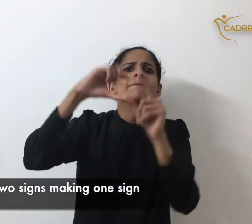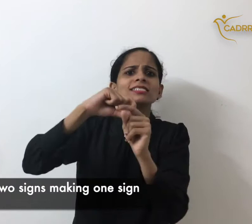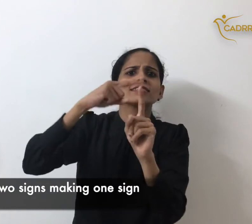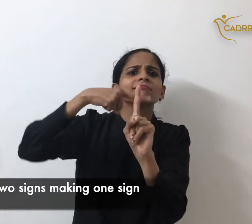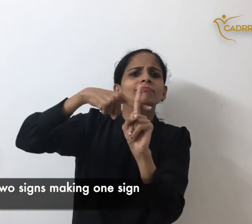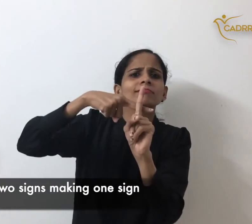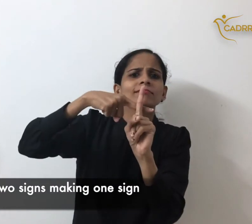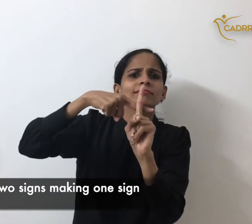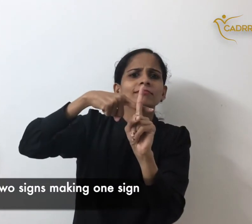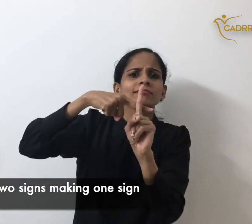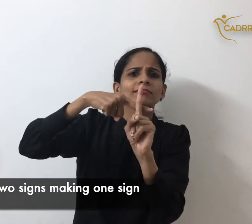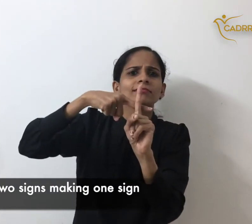two signs